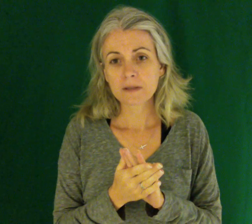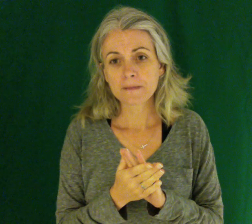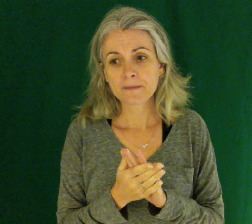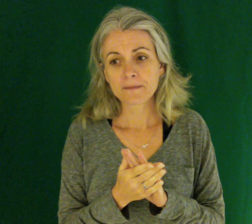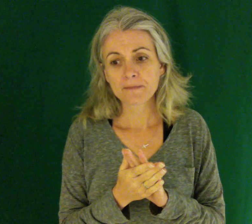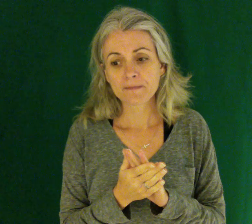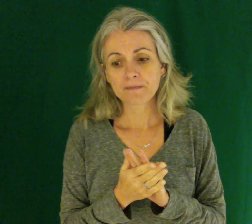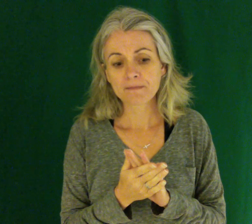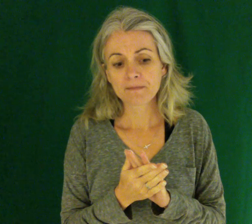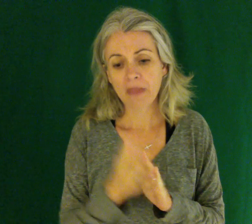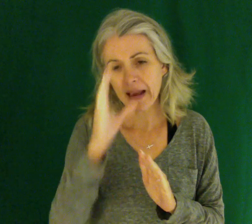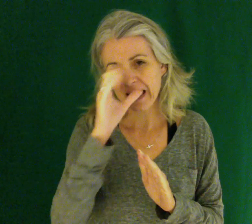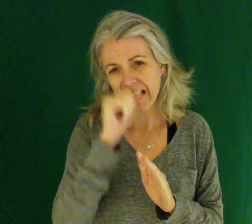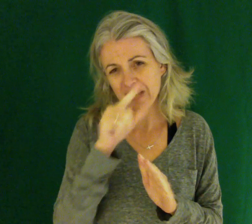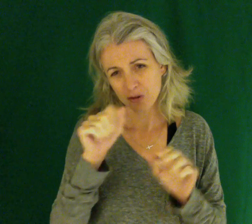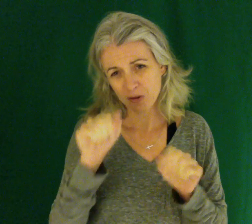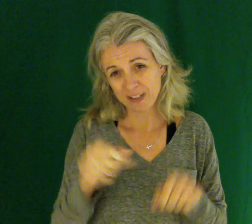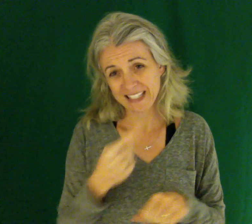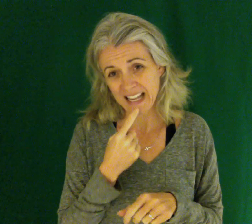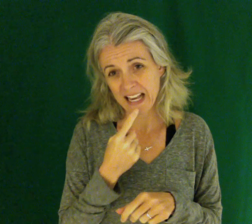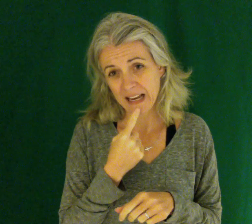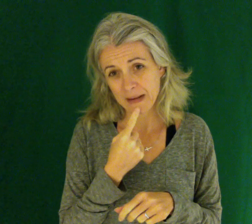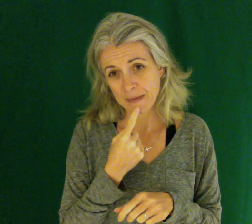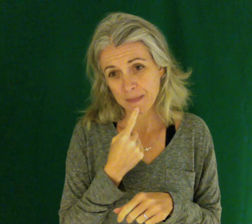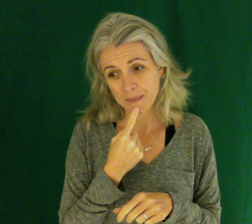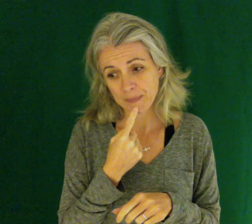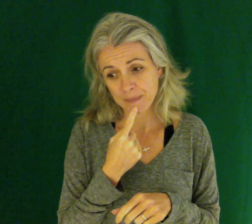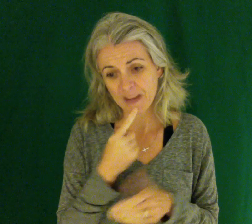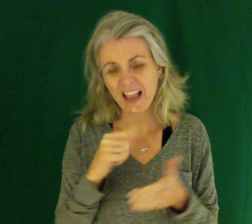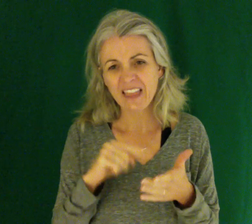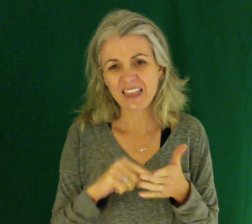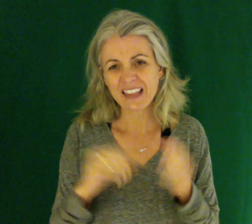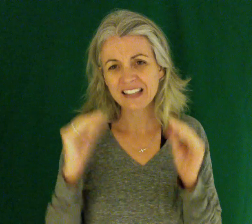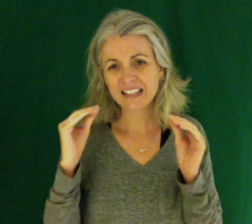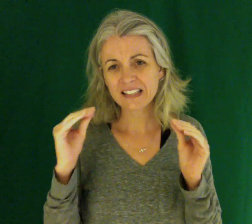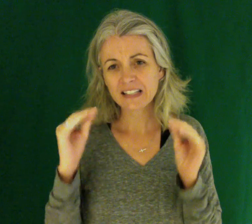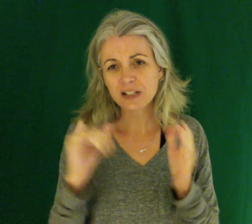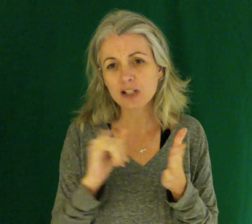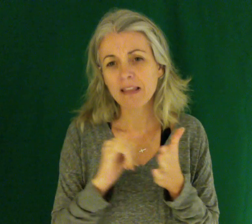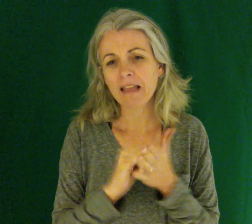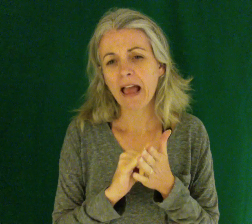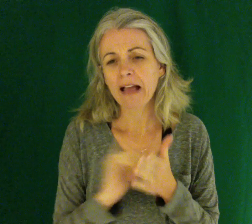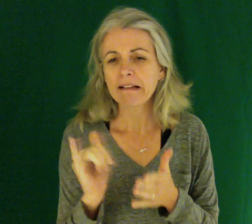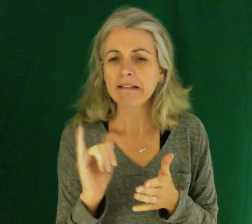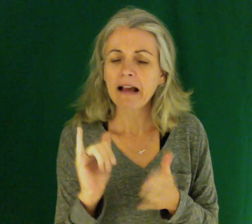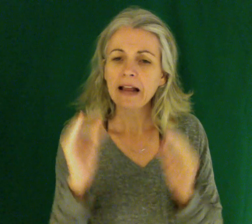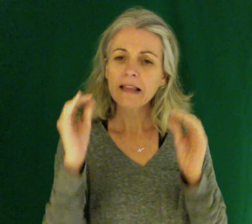I guess you could say, this is teaching that is like the teaching that you